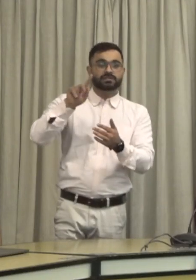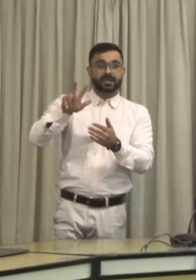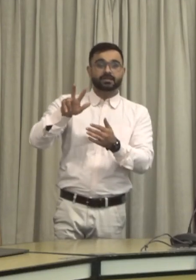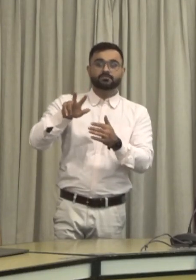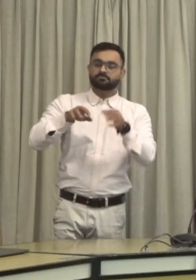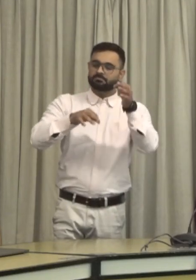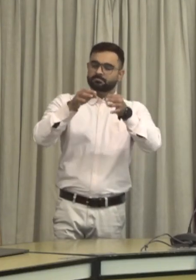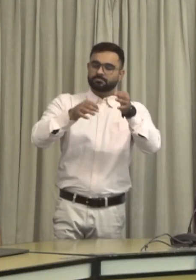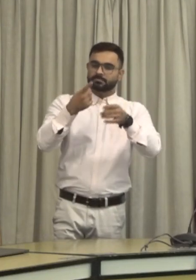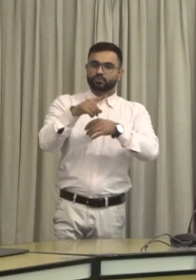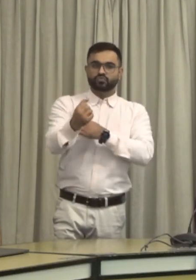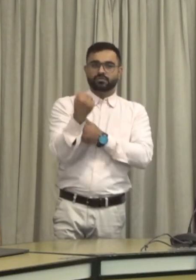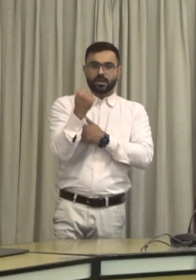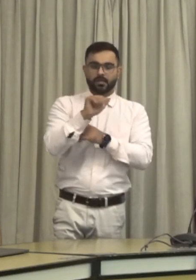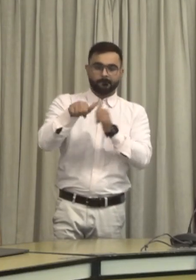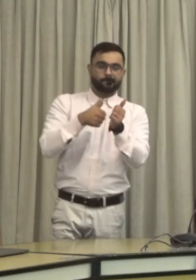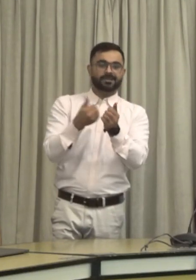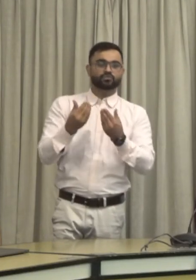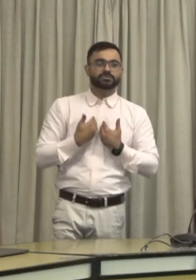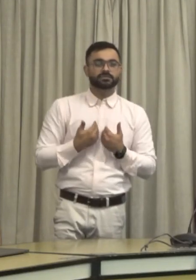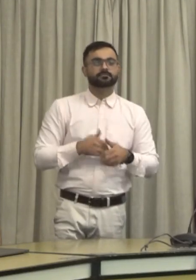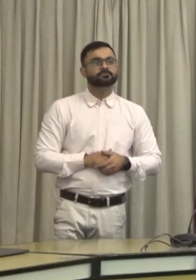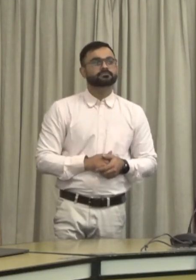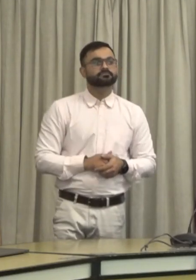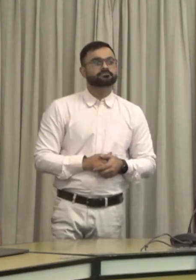to get the right back to us.